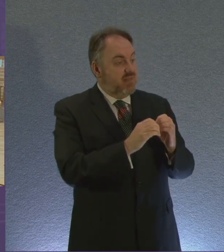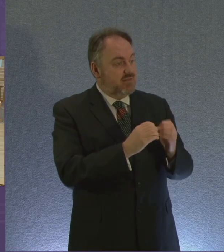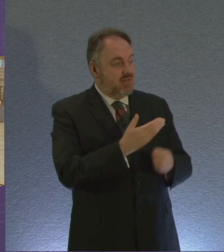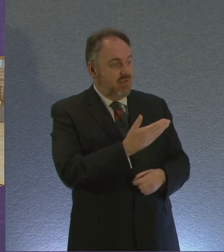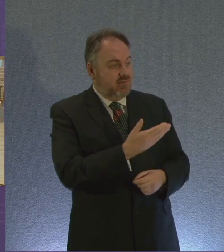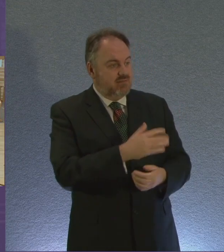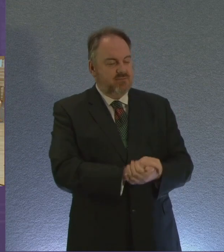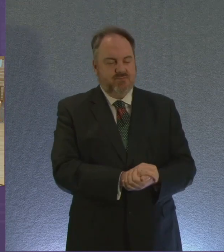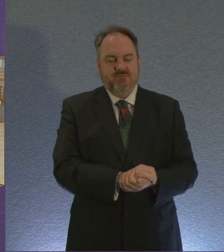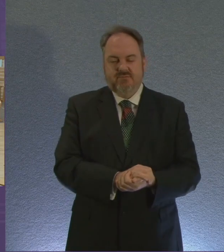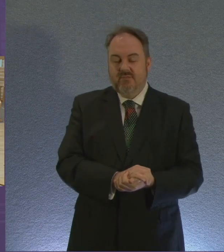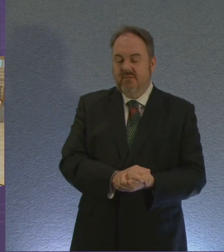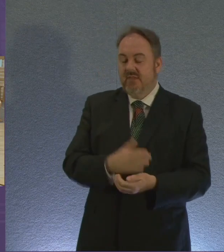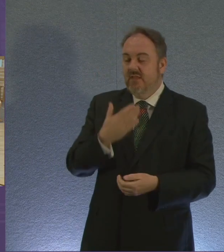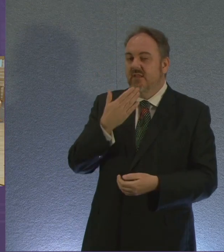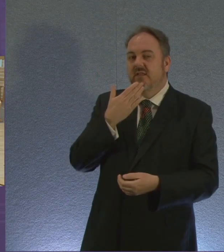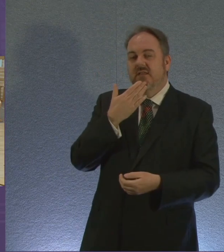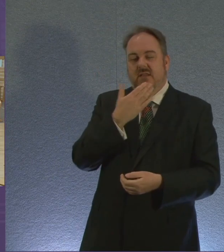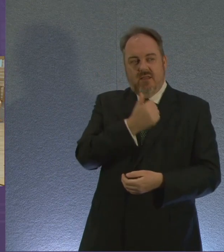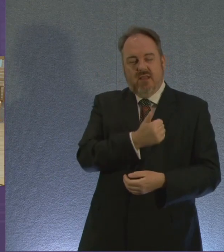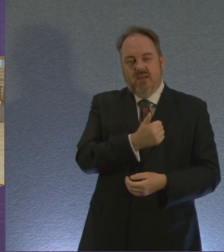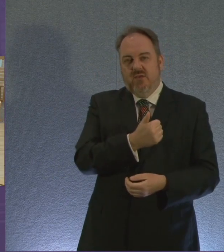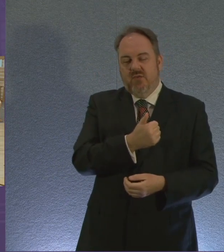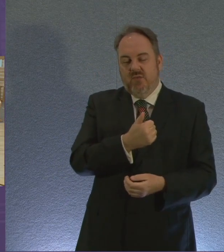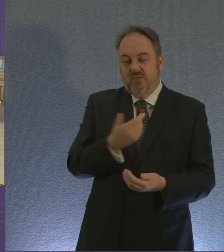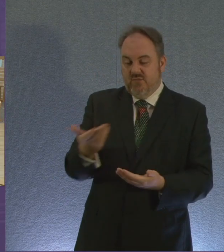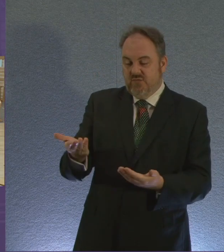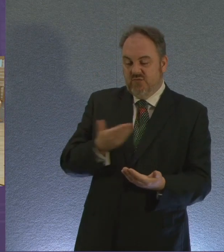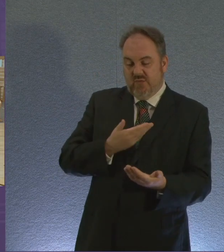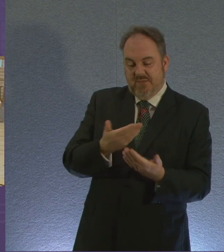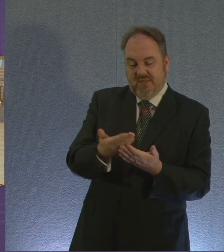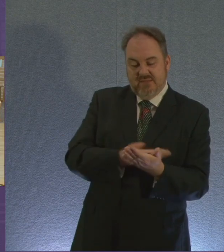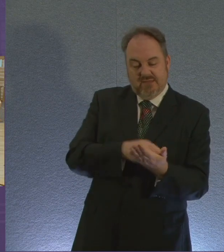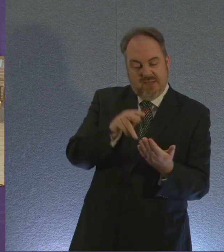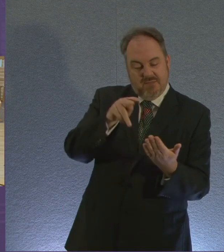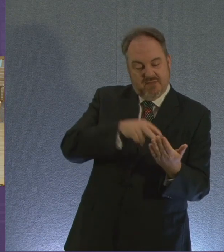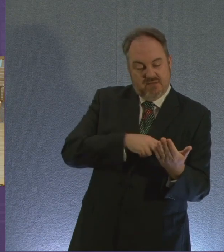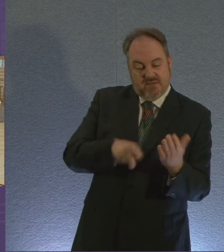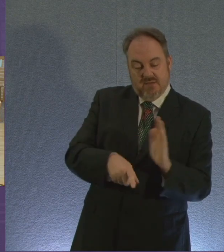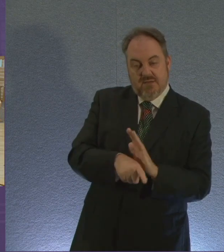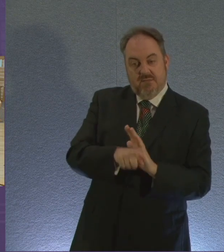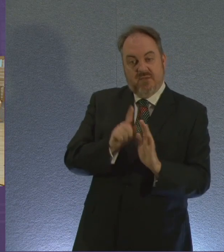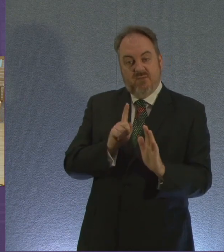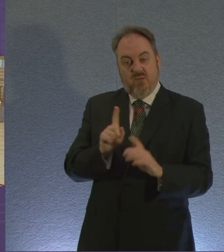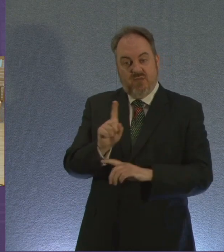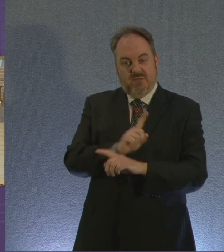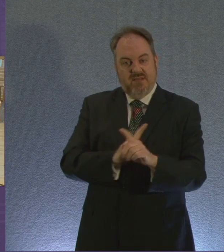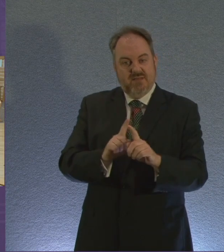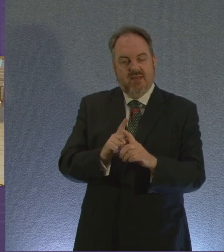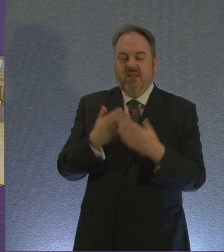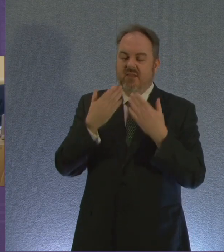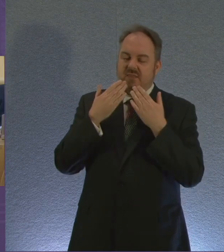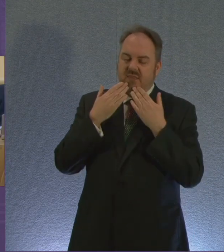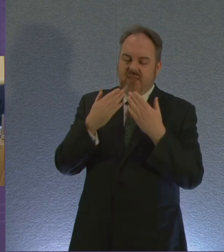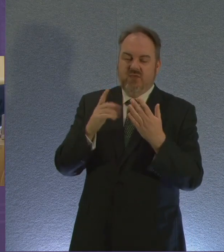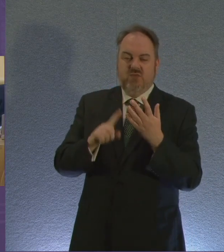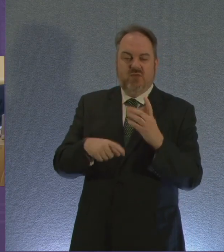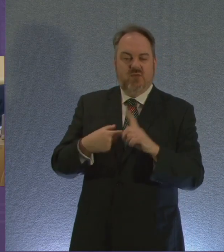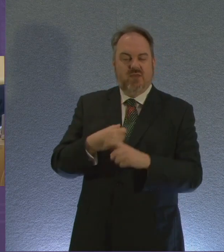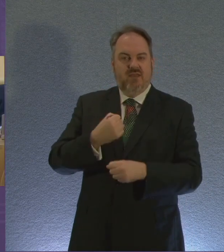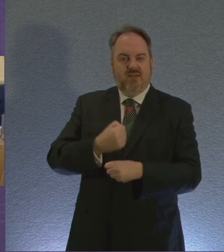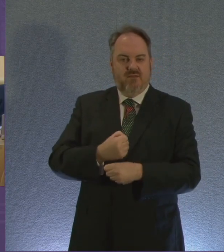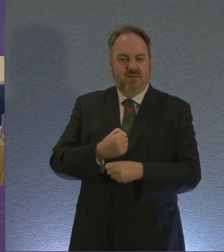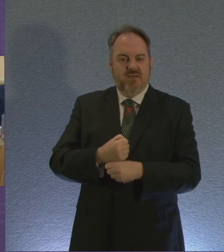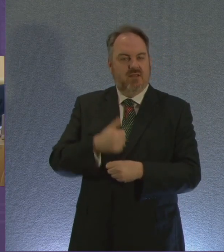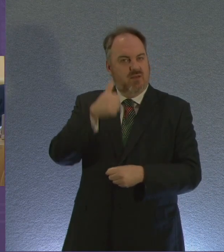Thank you. And can I thank the Cabinet Secretary for advance sight of the statement, and just take the opportunity to thank the UK Government and DWP, who, despite some